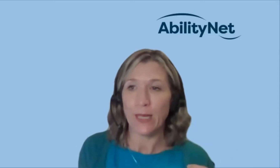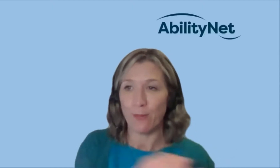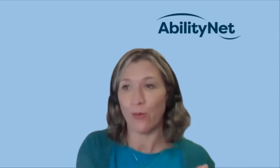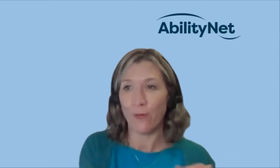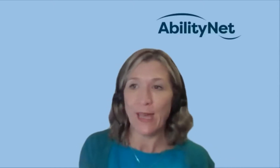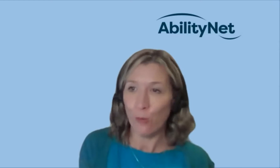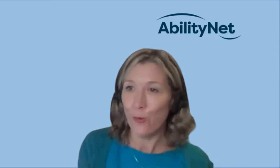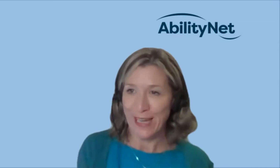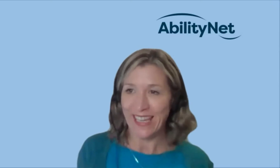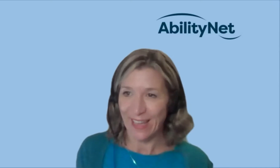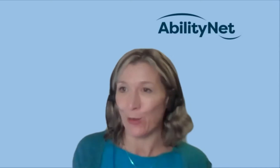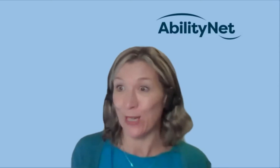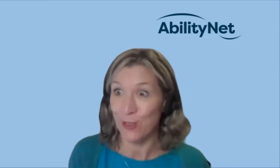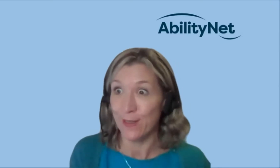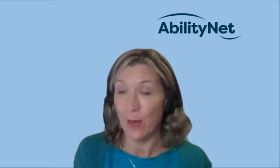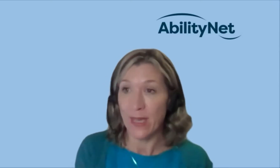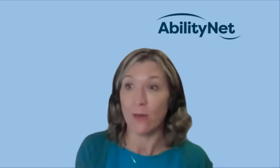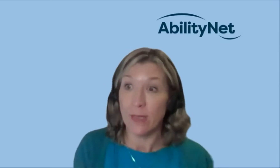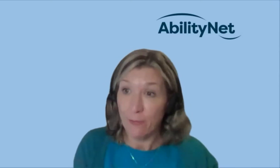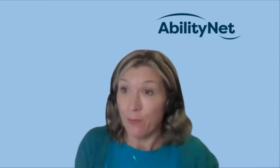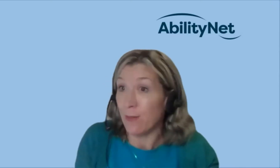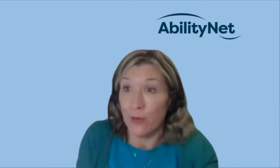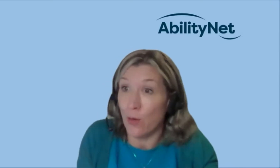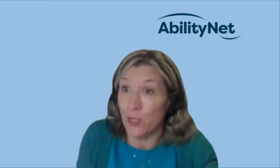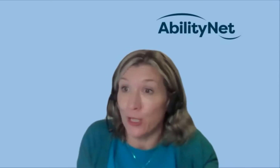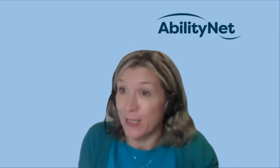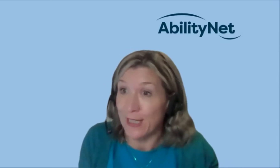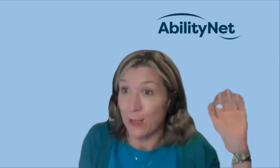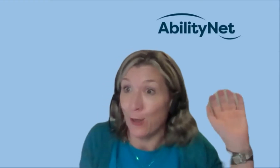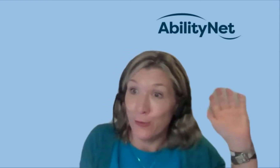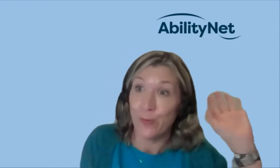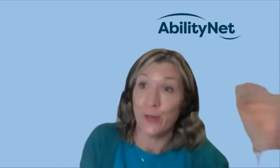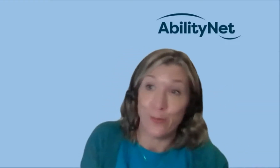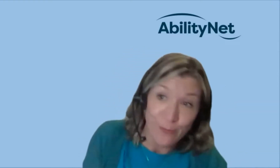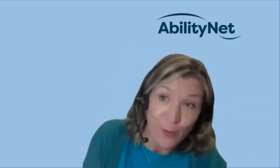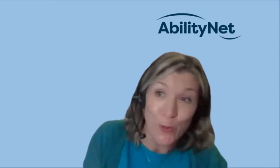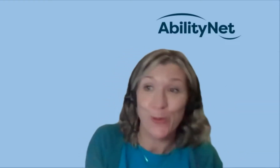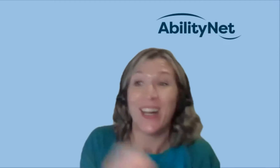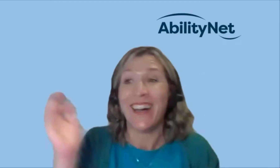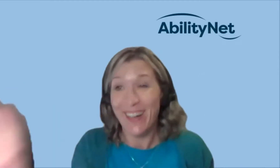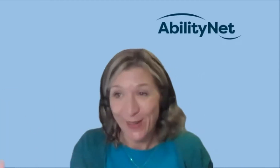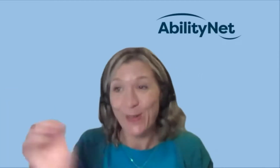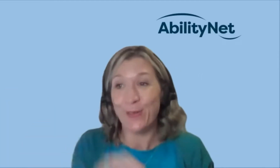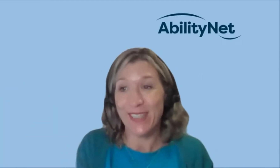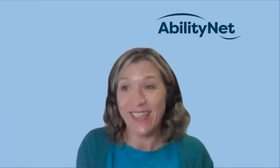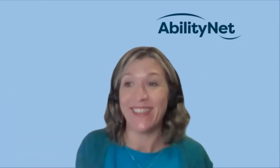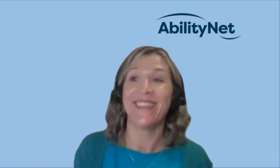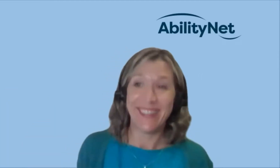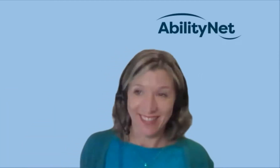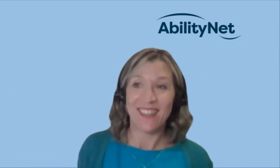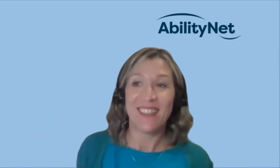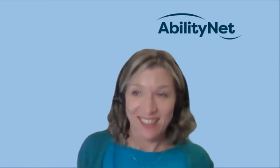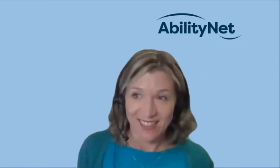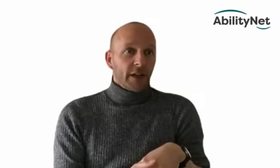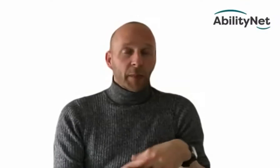giving people fair warning that a question's coming, or giving people the opportunity to contribute before, after.